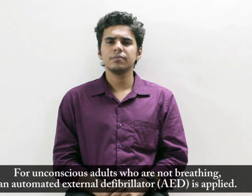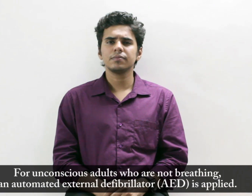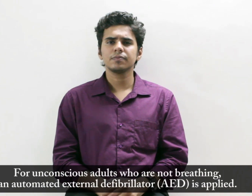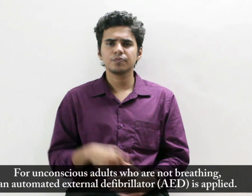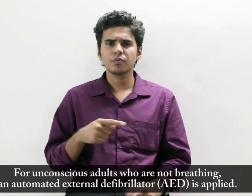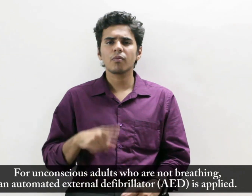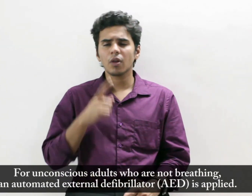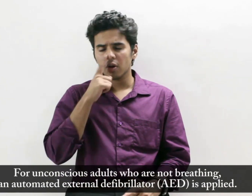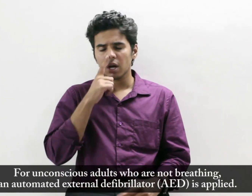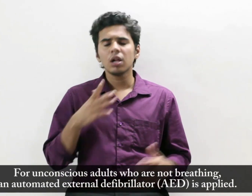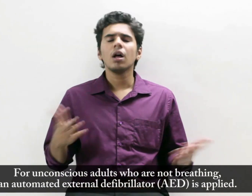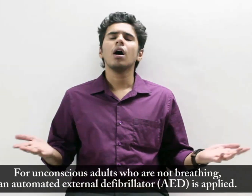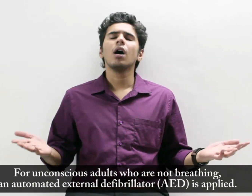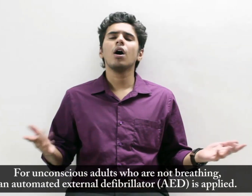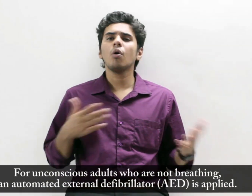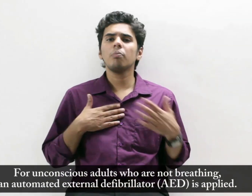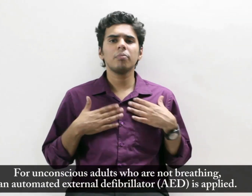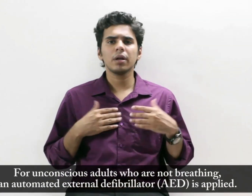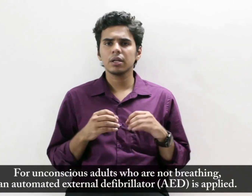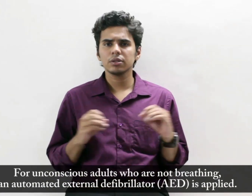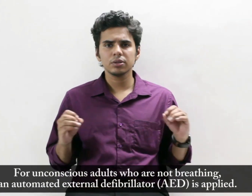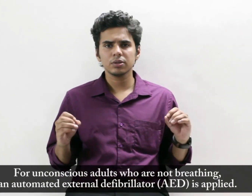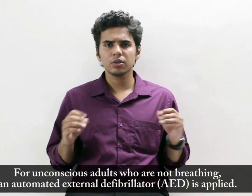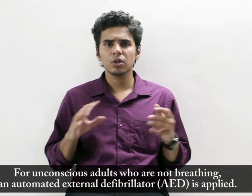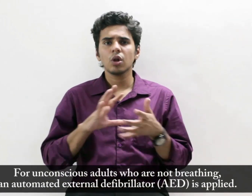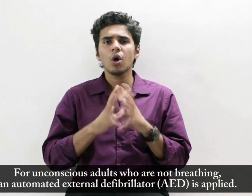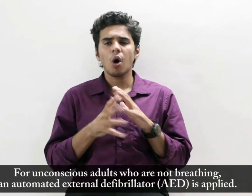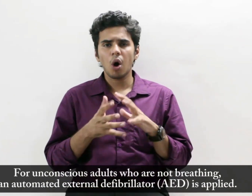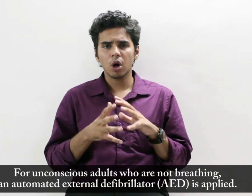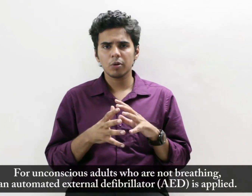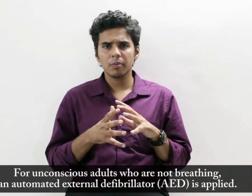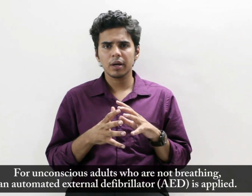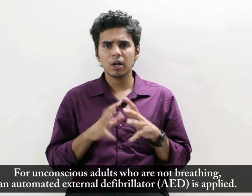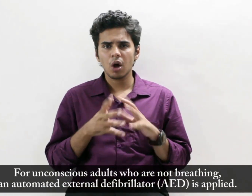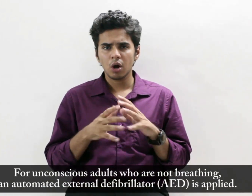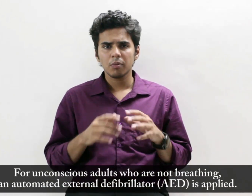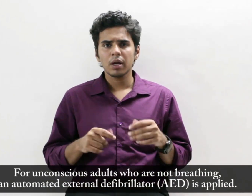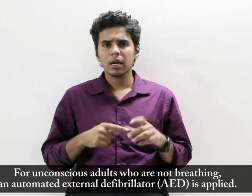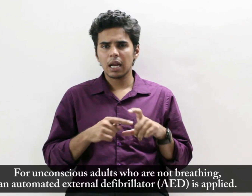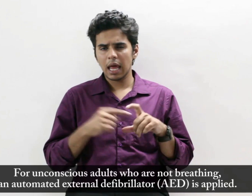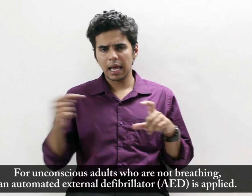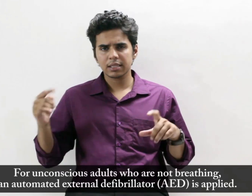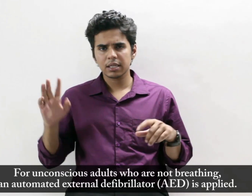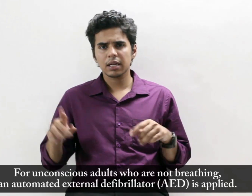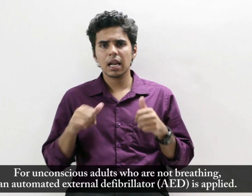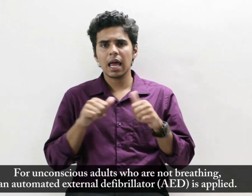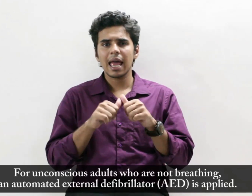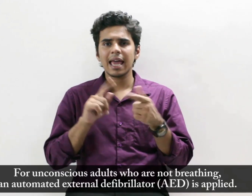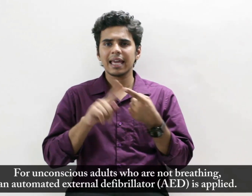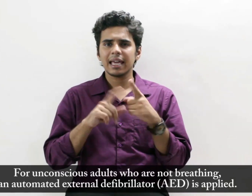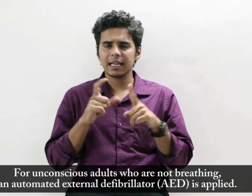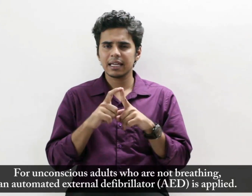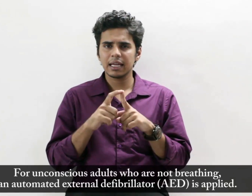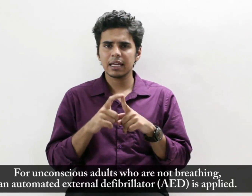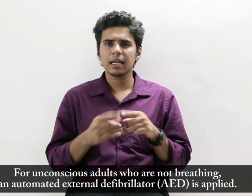For unconscious adults who are not breathing, an automated external defibrillators AED is